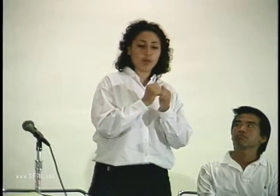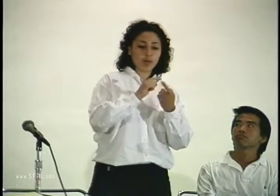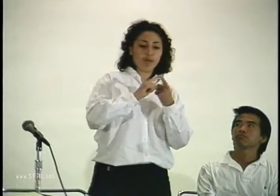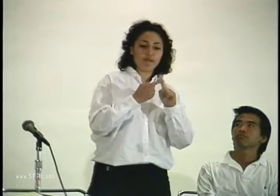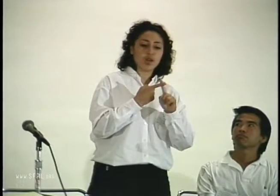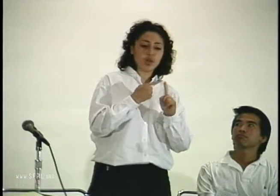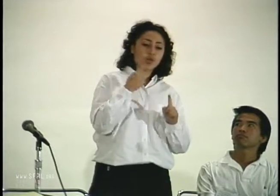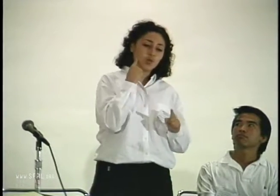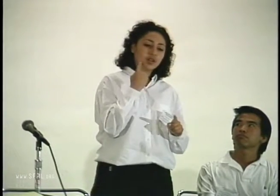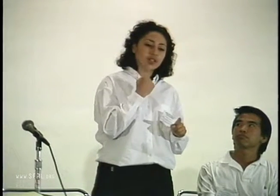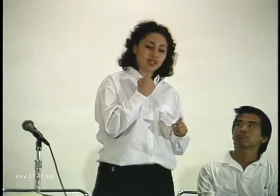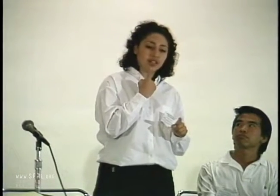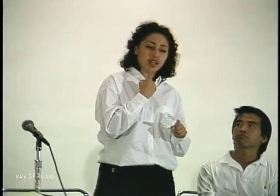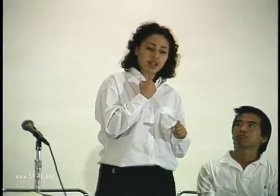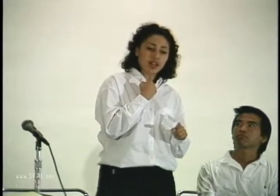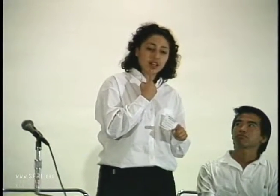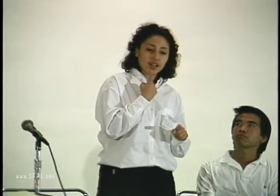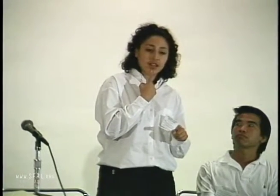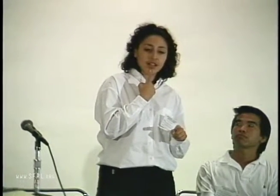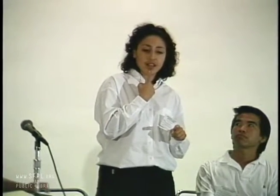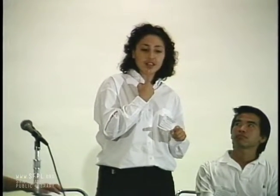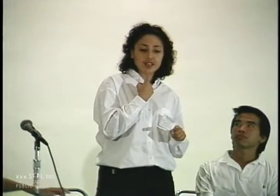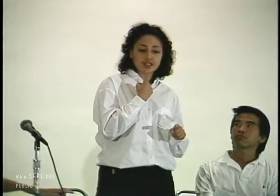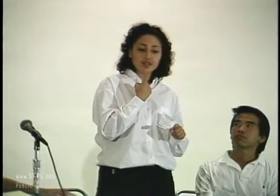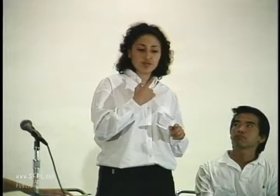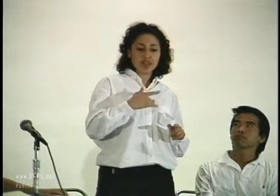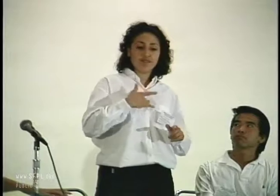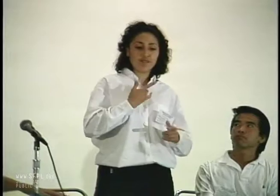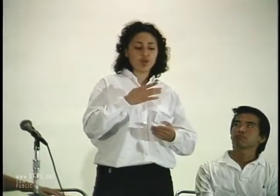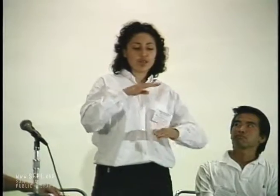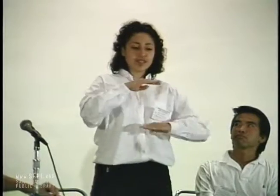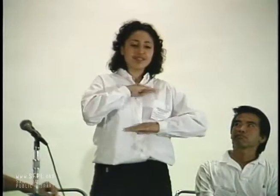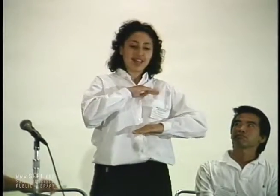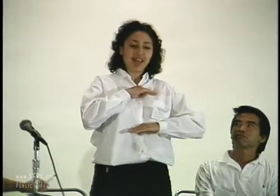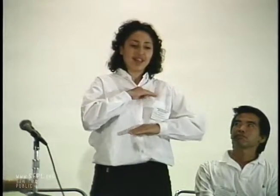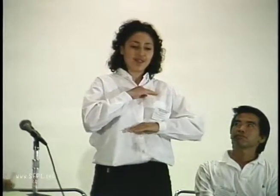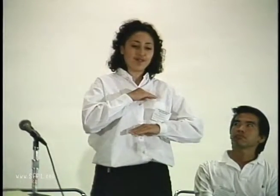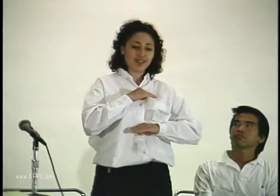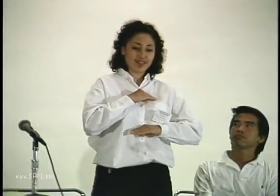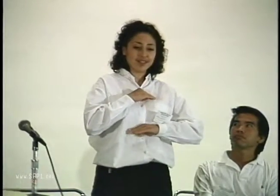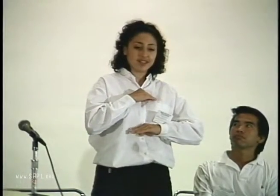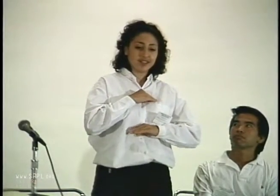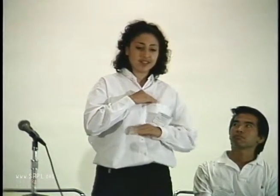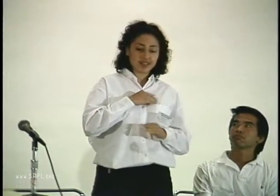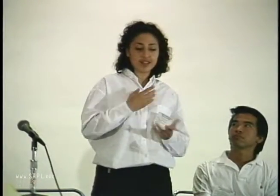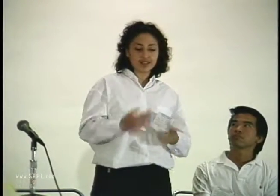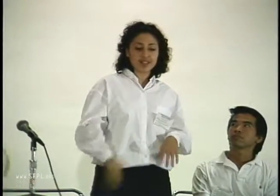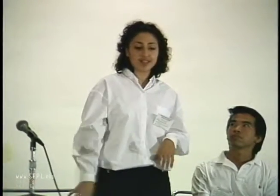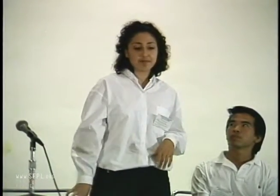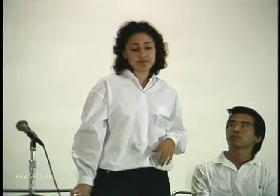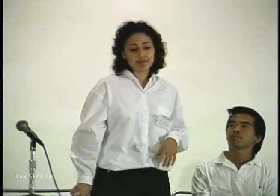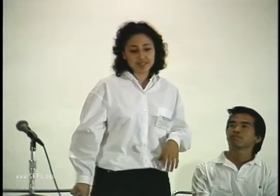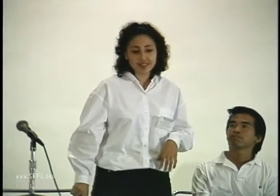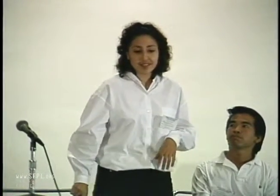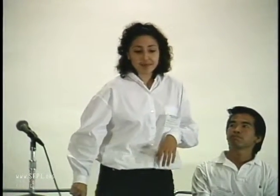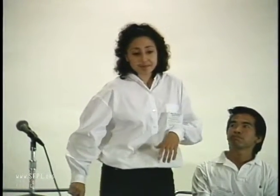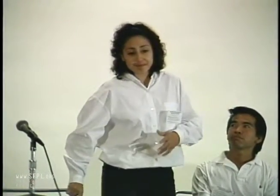from this point on, I've decided to stay with my friends who are deaf because it feels more satisfying to me.